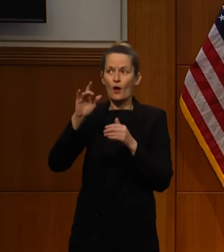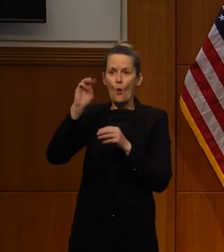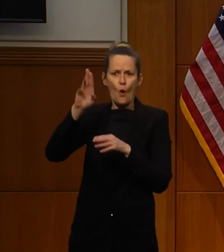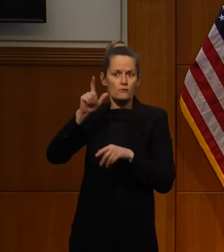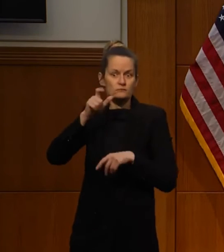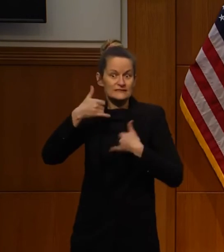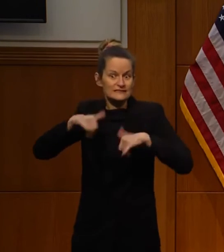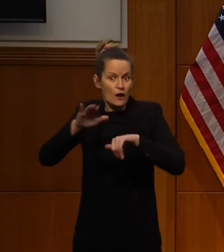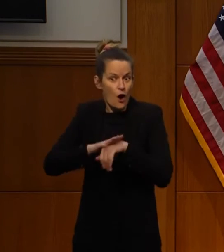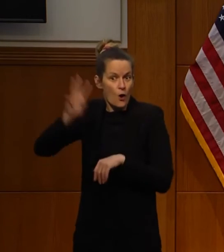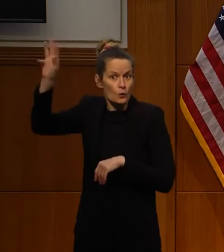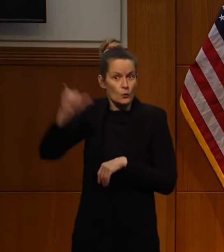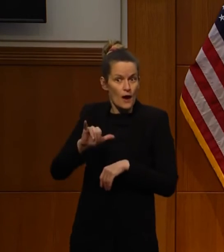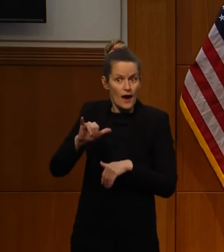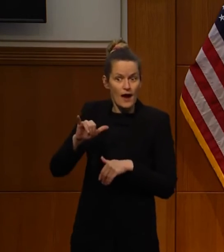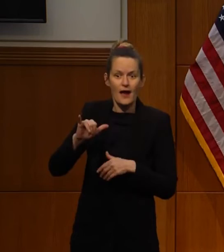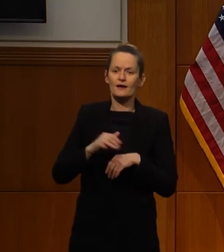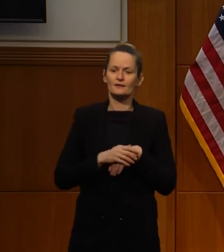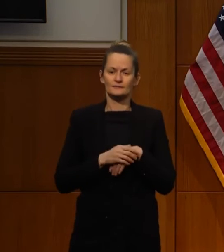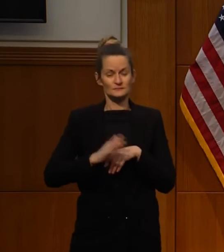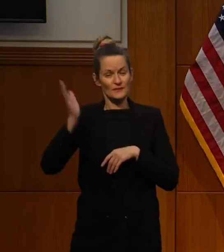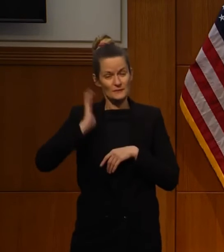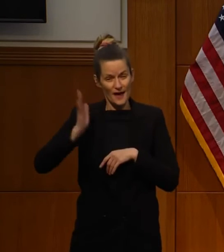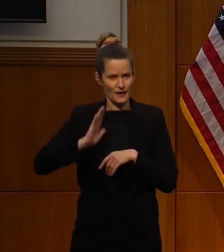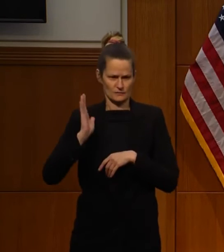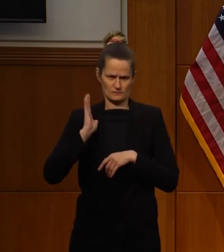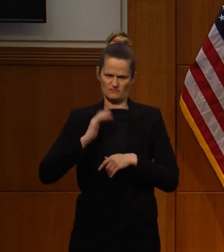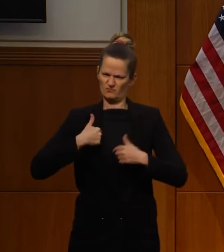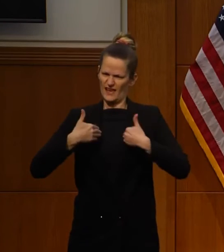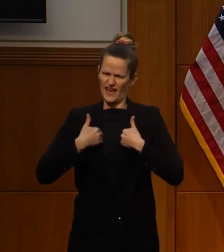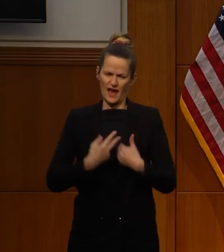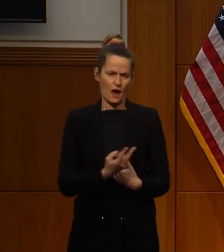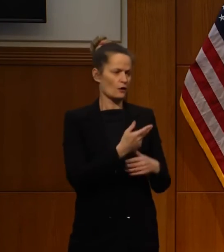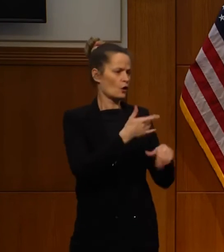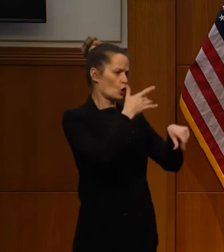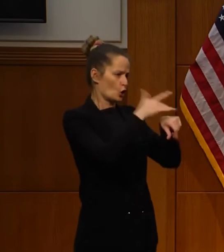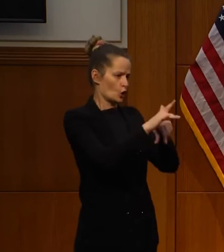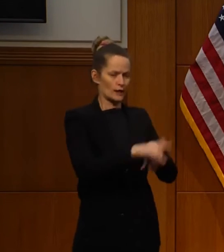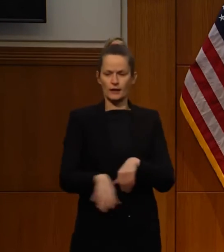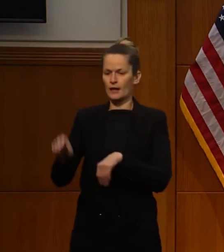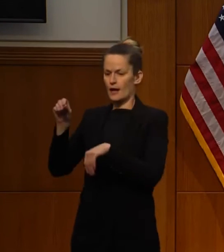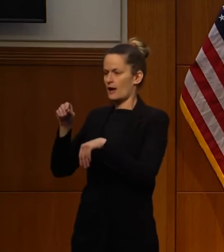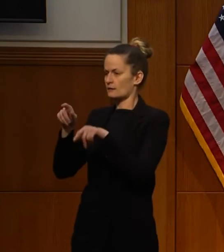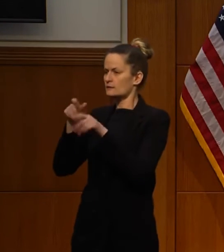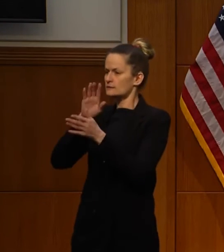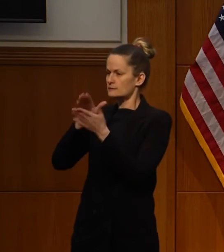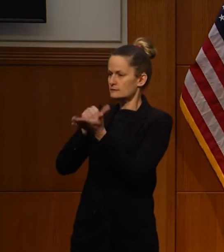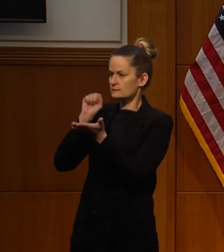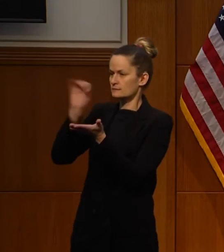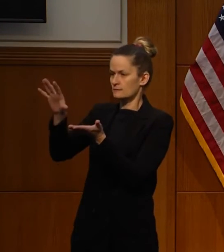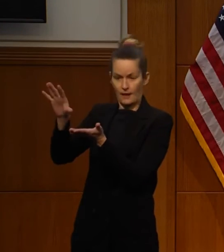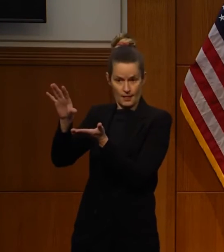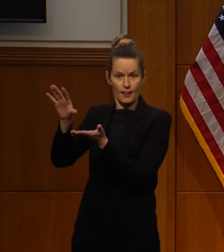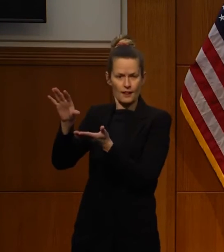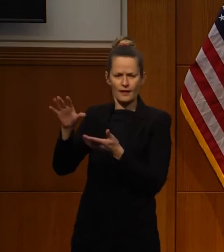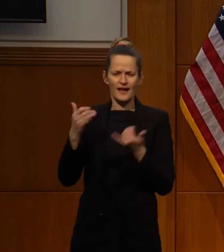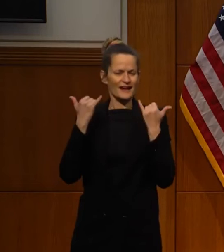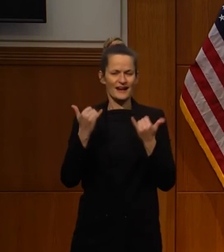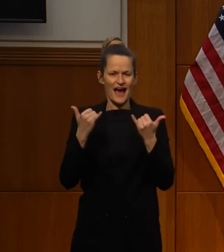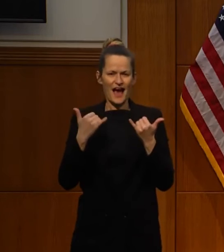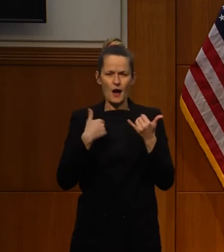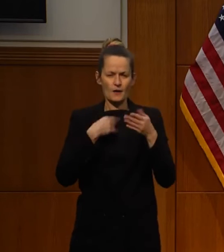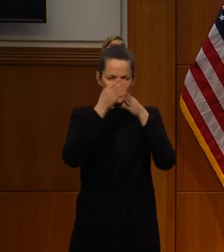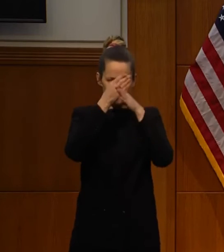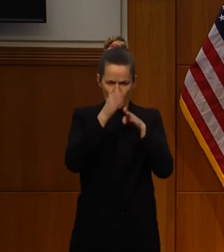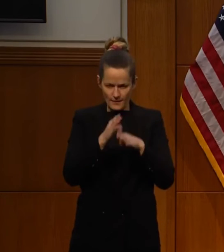we've reported in two big categories of early votes and absentee votes. This is going to tie those votes back to the precincts, so you'll be able to see how many people in